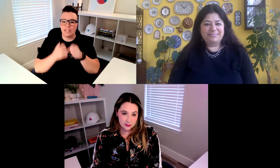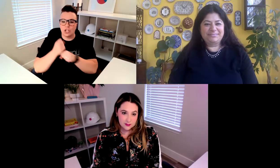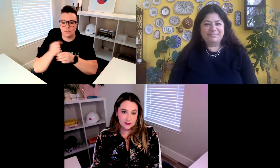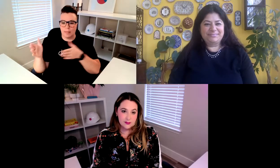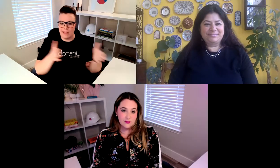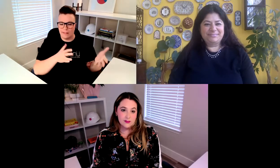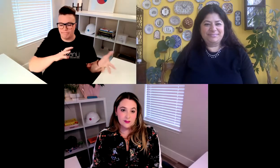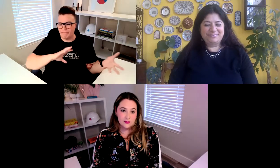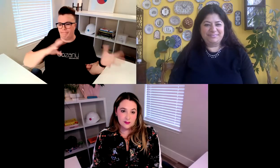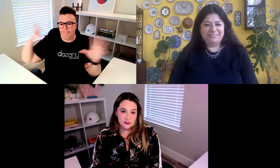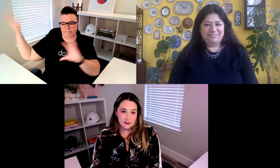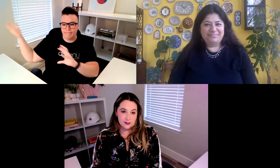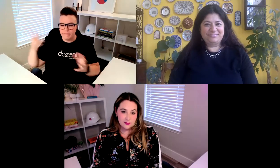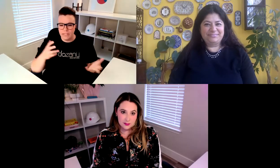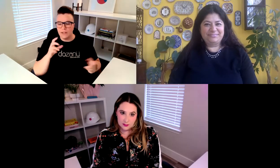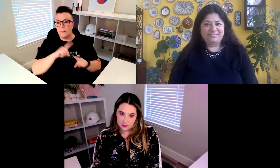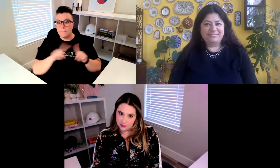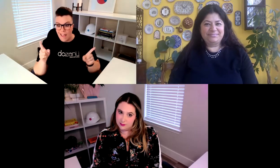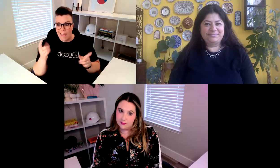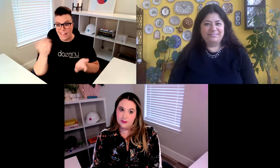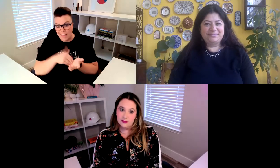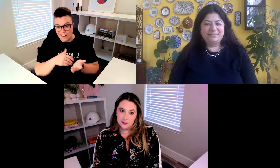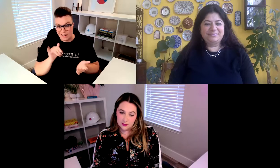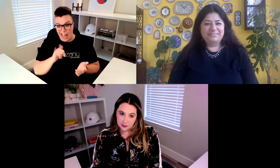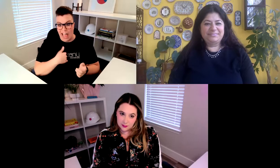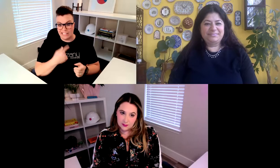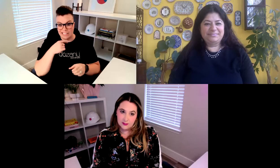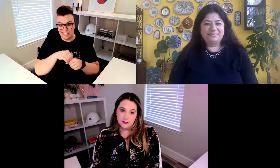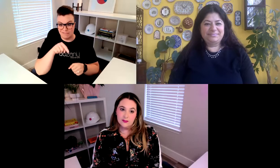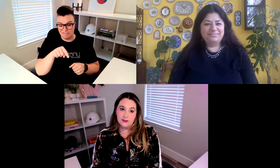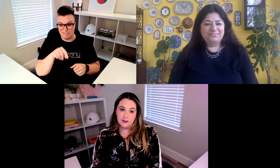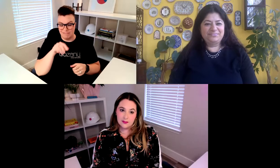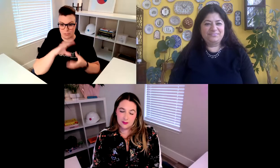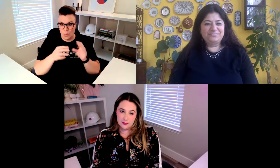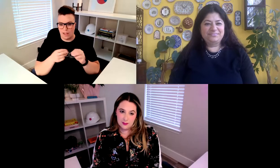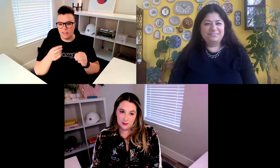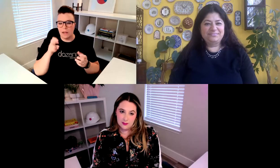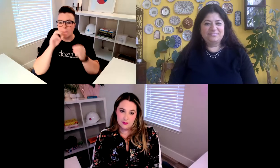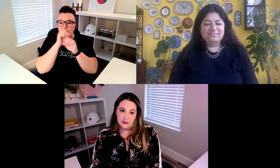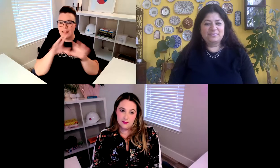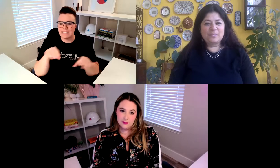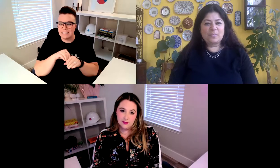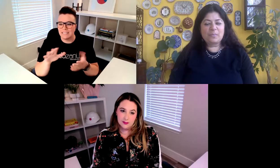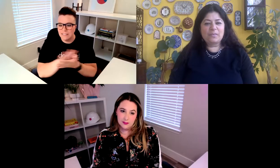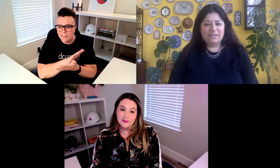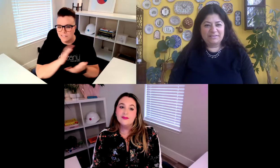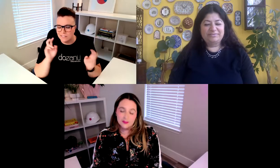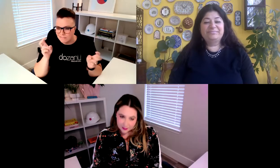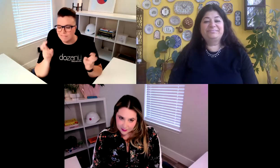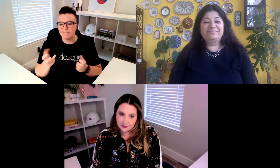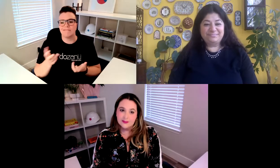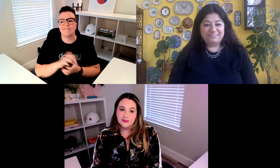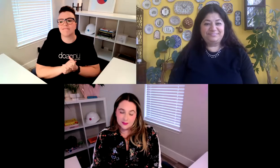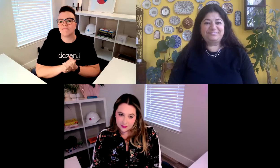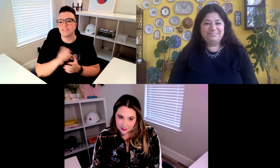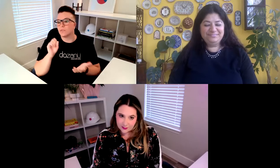vision and my 5-year plan has been totally disrupted by getting laid off. But again, as I said in the story, it was